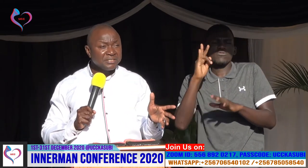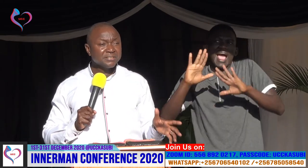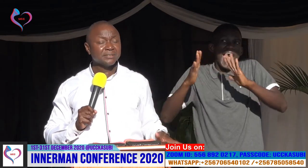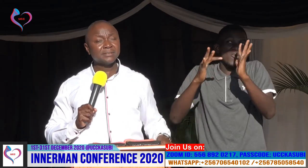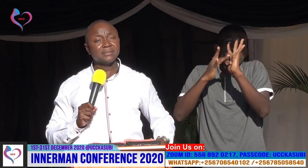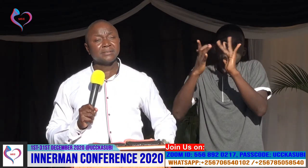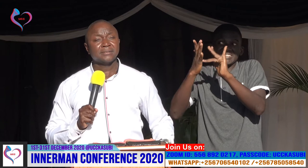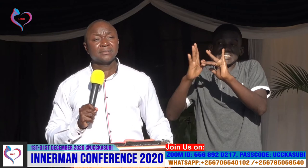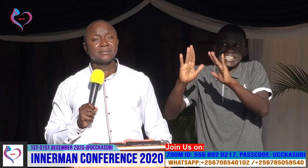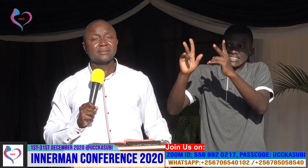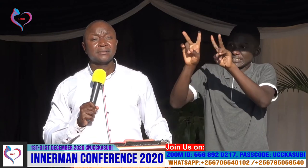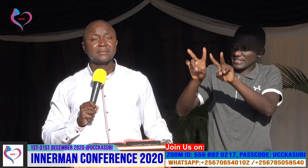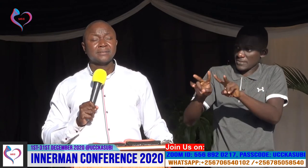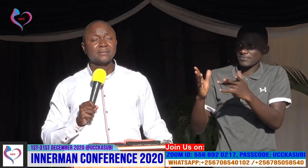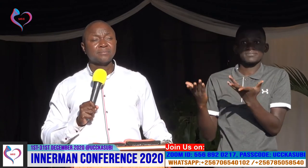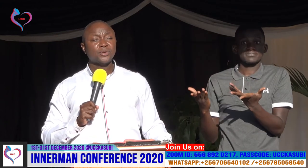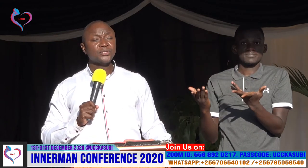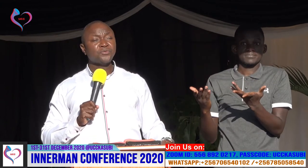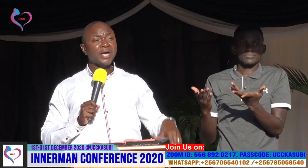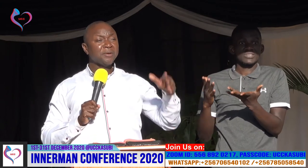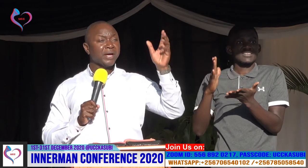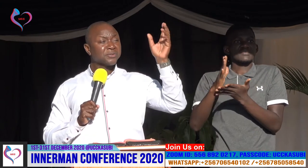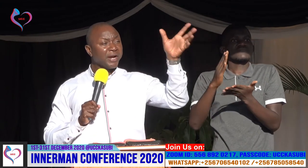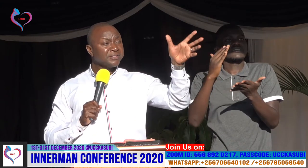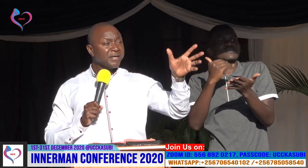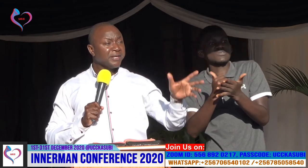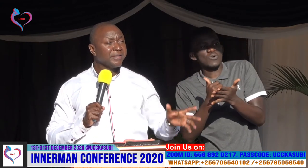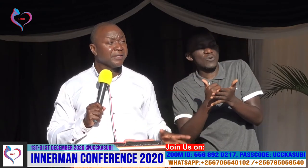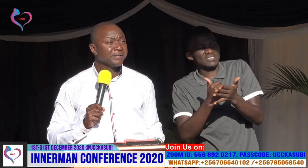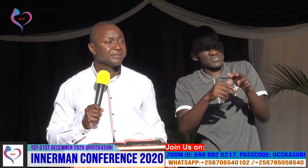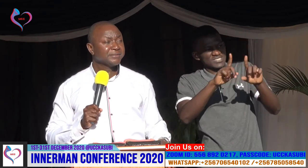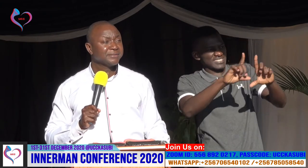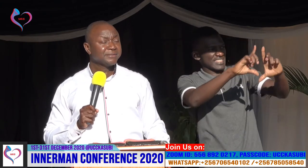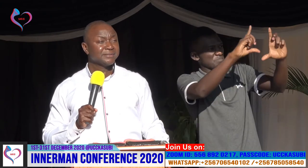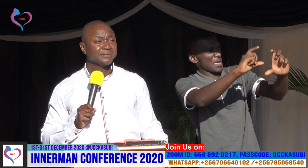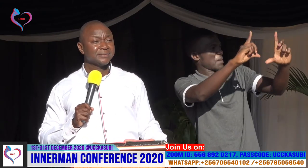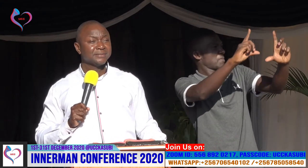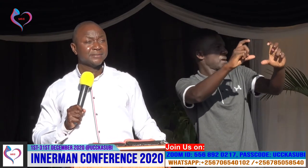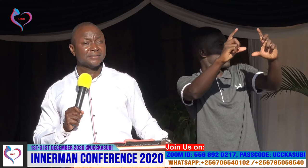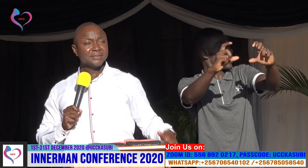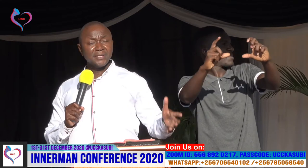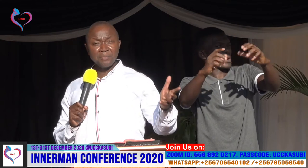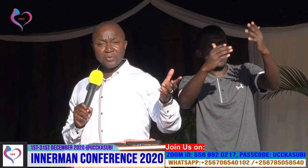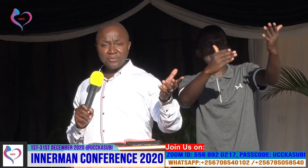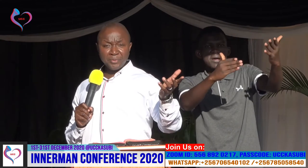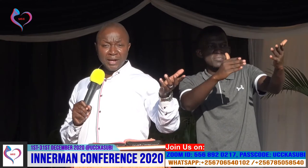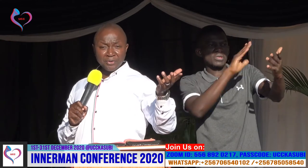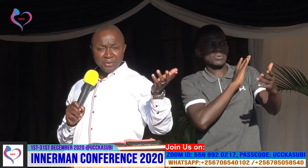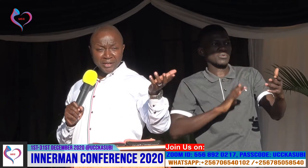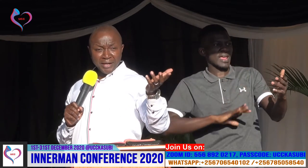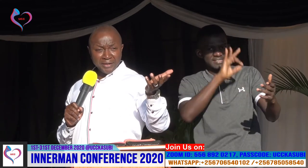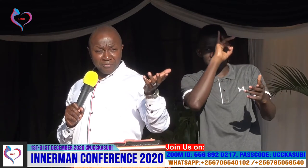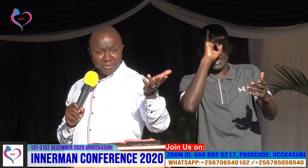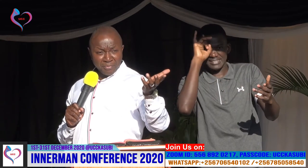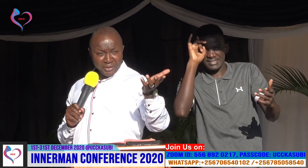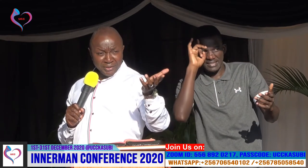is. Yesu yani. Because you find him at Christ the King. Kubanga omusanga ku Christ the King. Immovable and